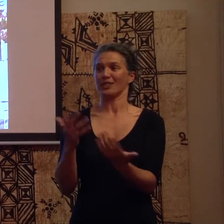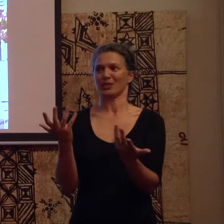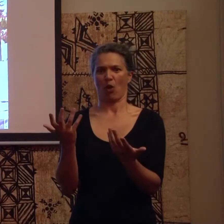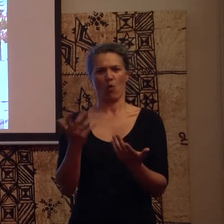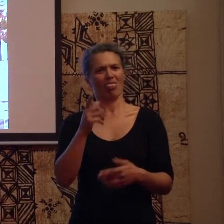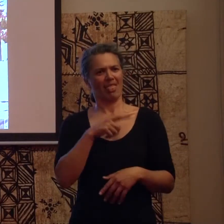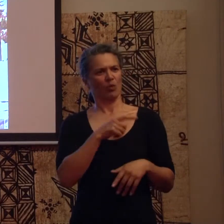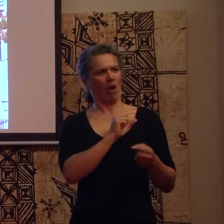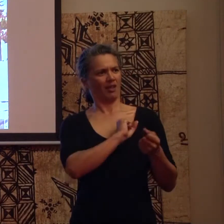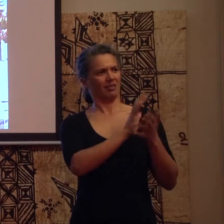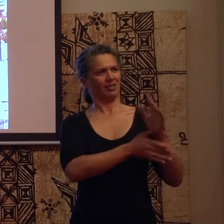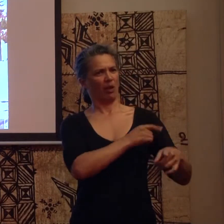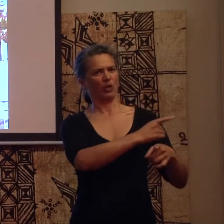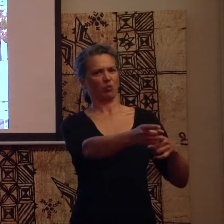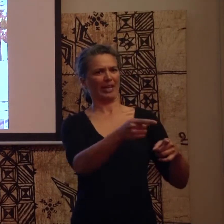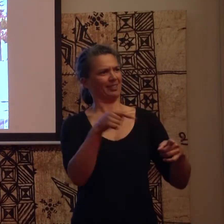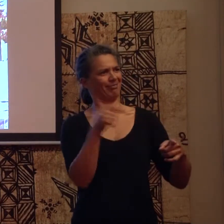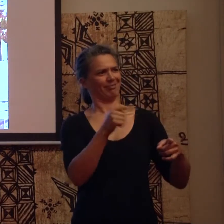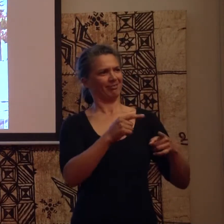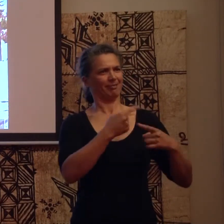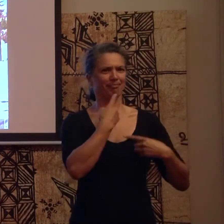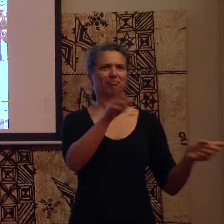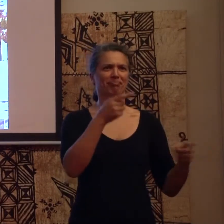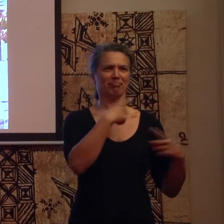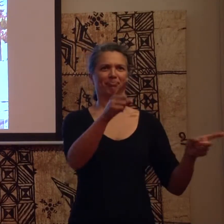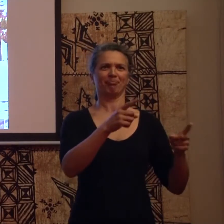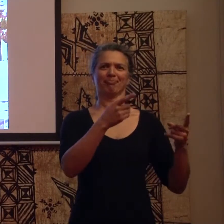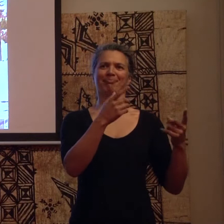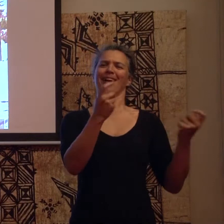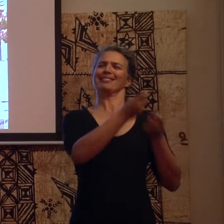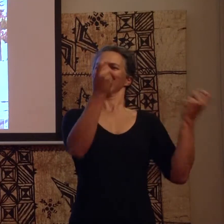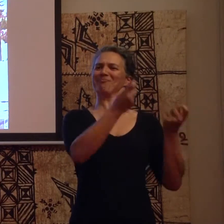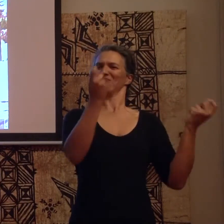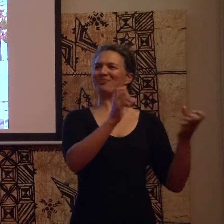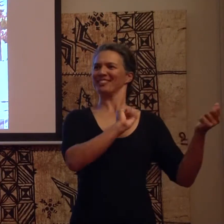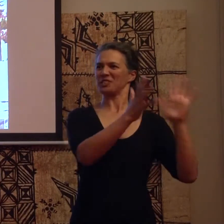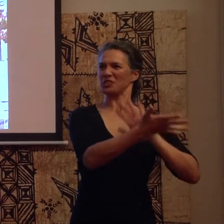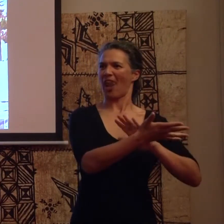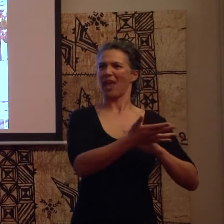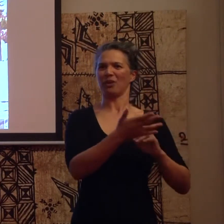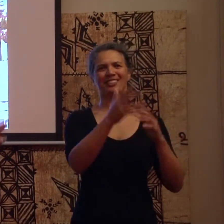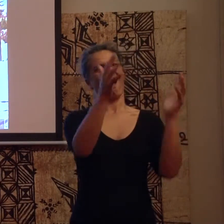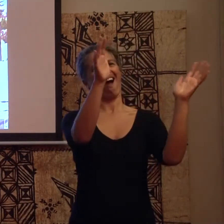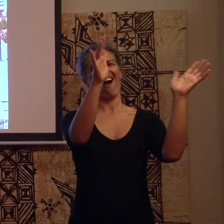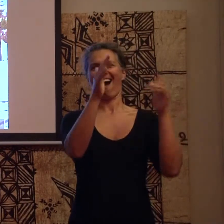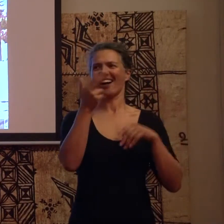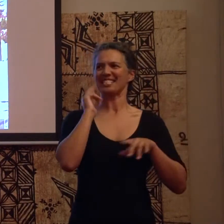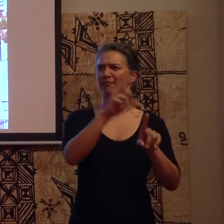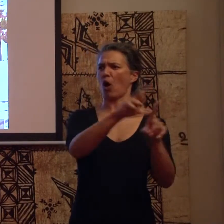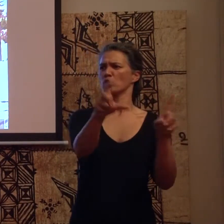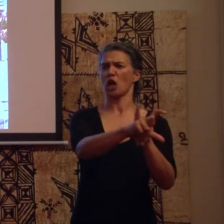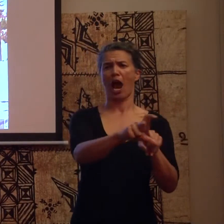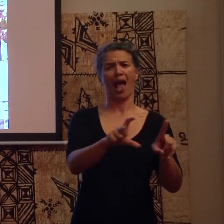understanding is that deaf people are very proud of their culture. And so tonight's a celebration of deaf culture, just in the way that we would celebrate any